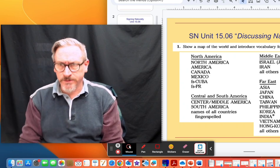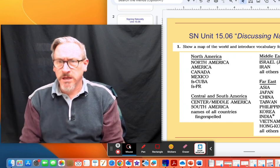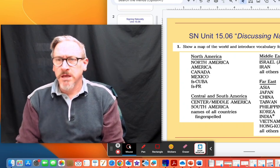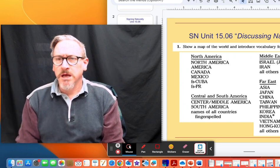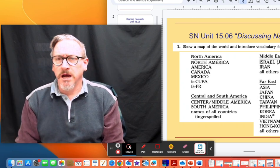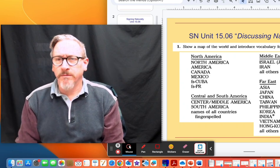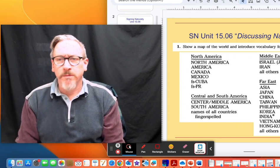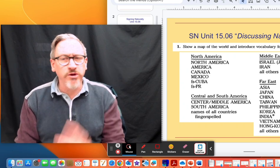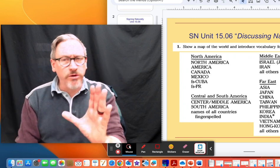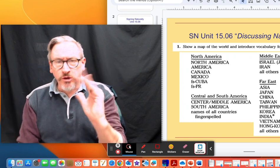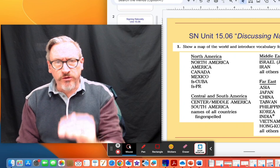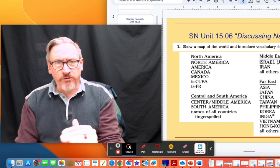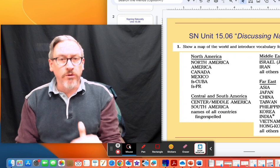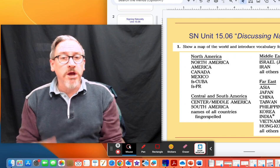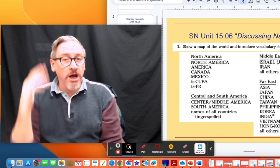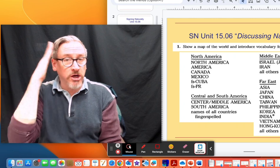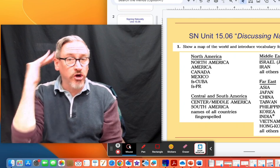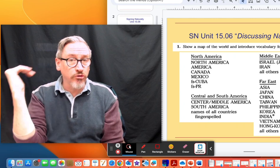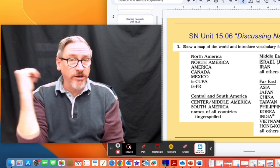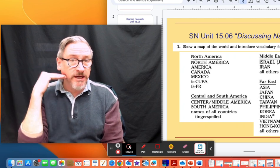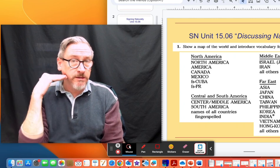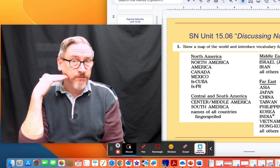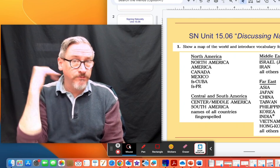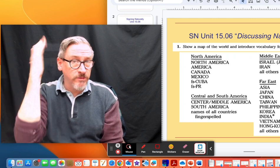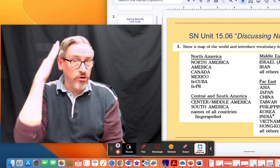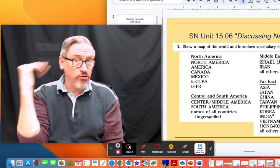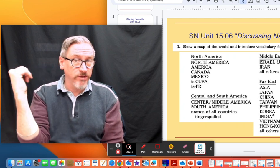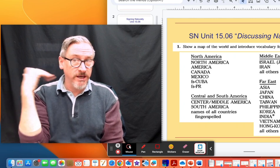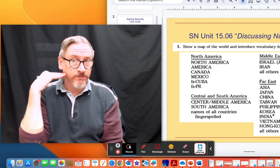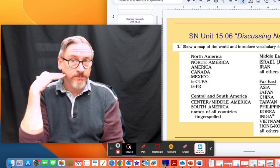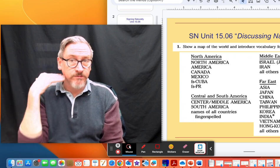goes. But you can look through Korea,